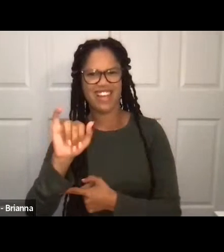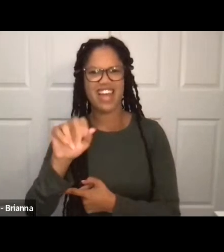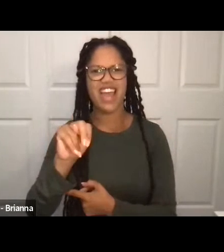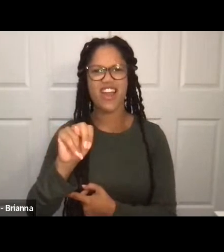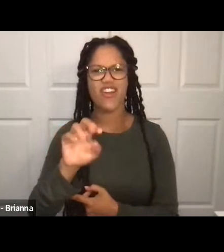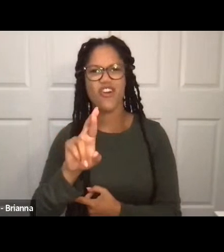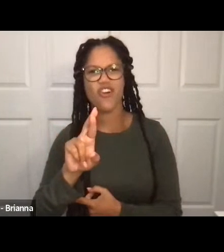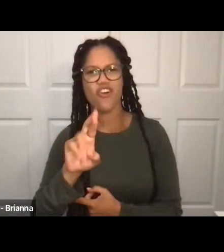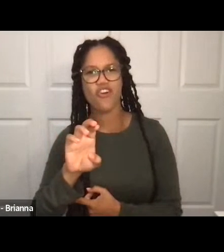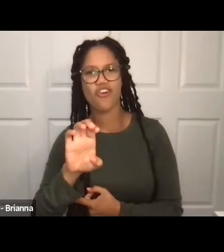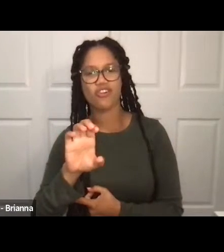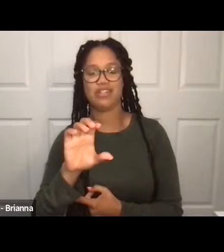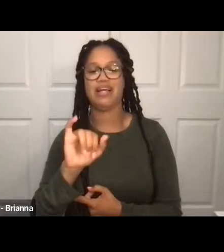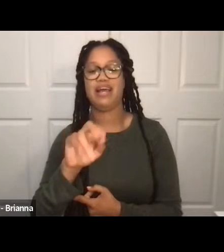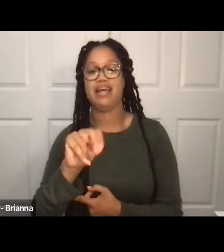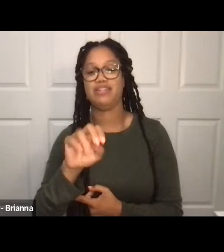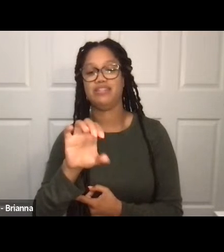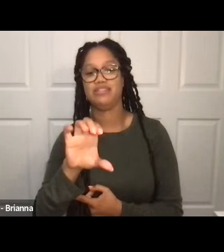that.